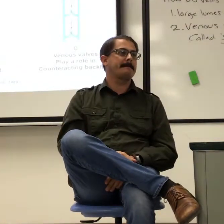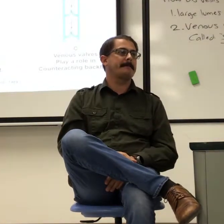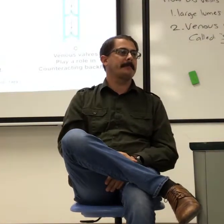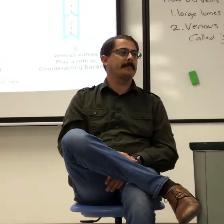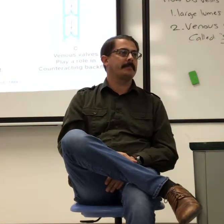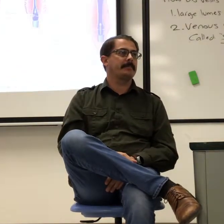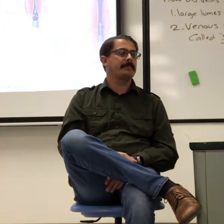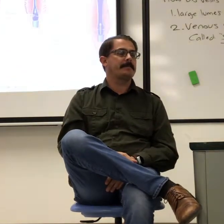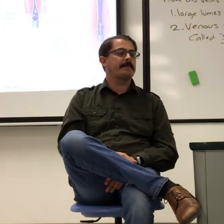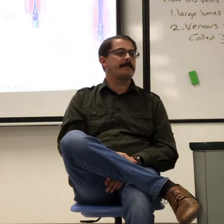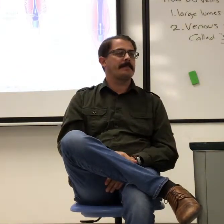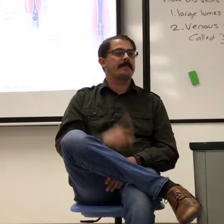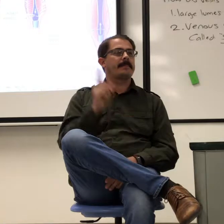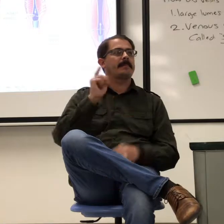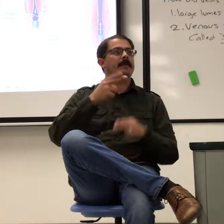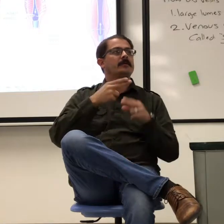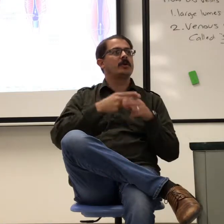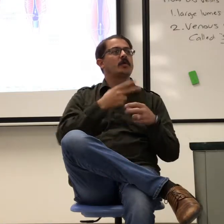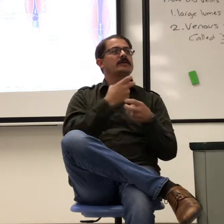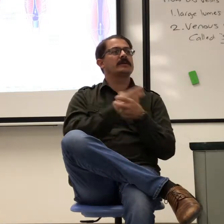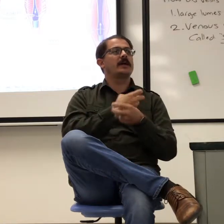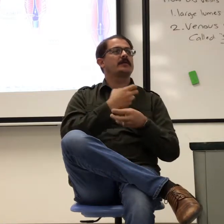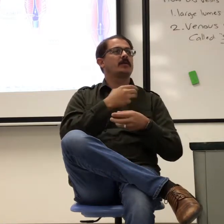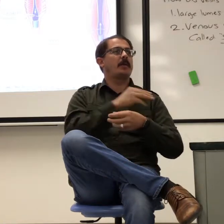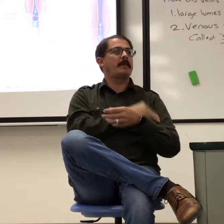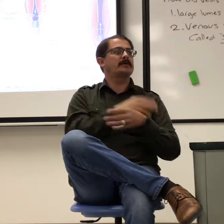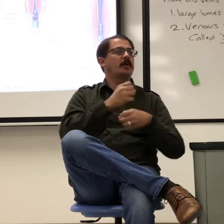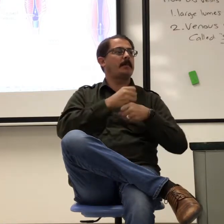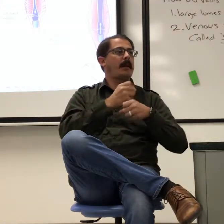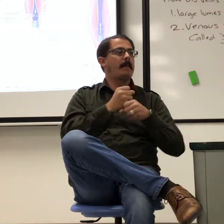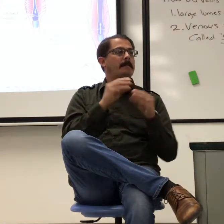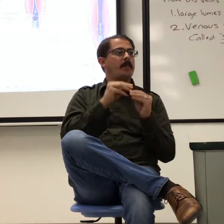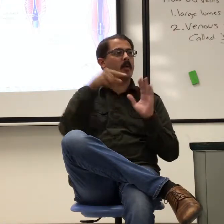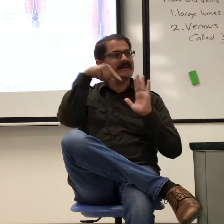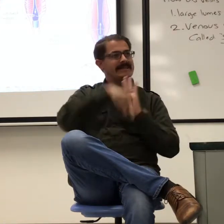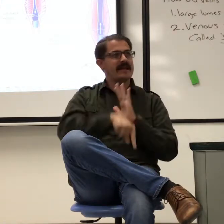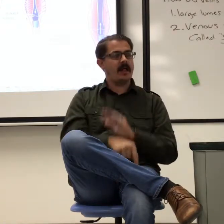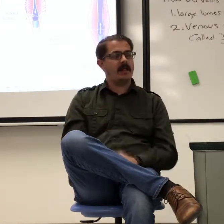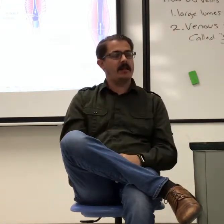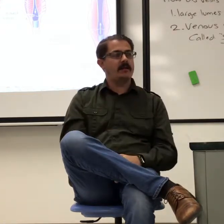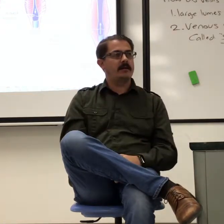Things like that. This shows the skeletal muscle pump in more nuanced detail.